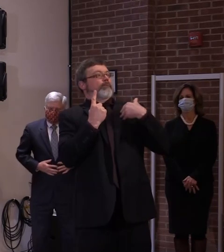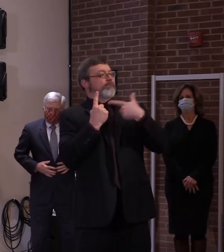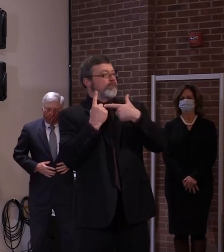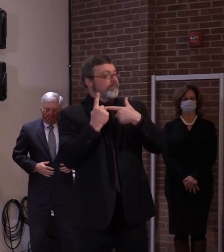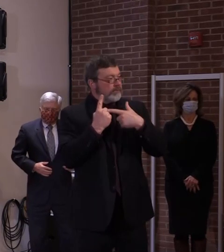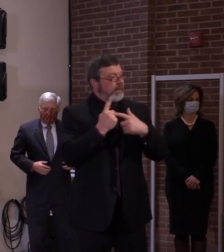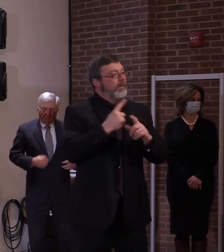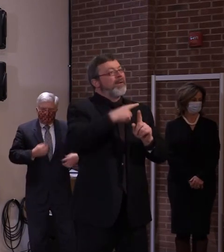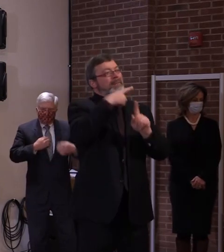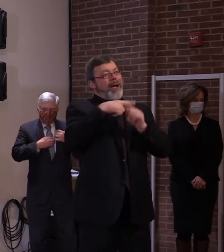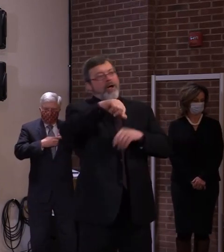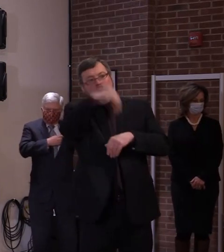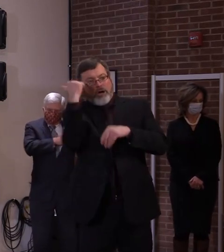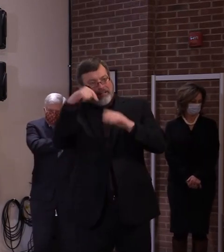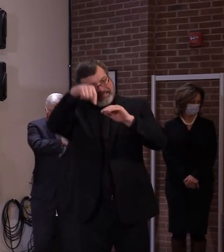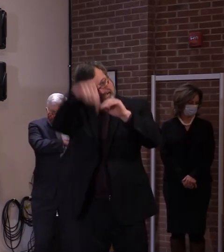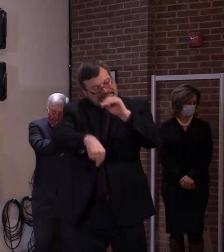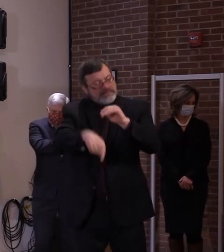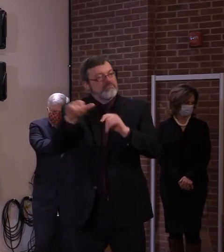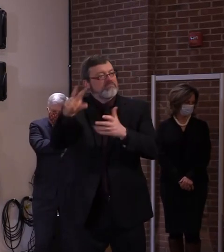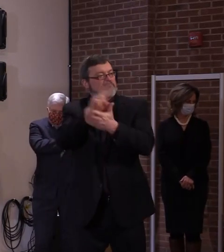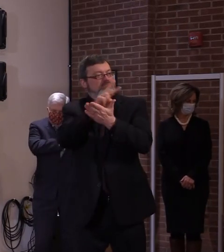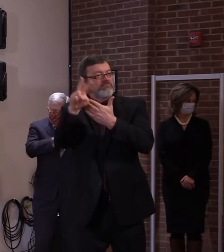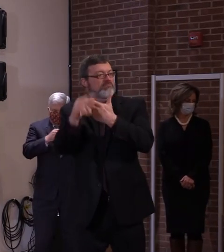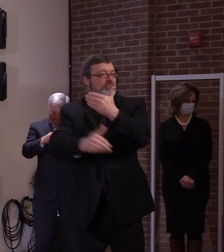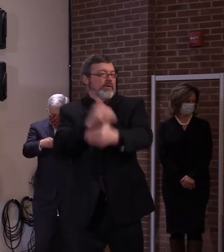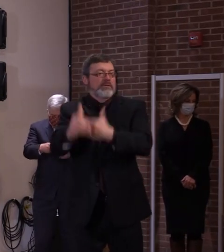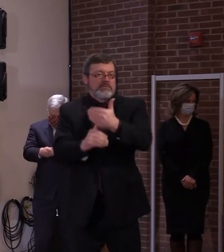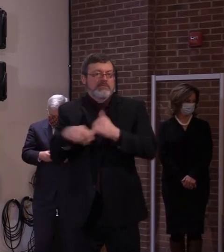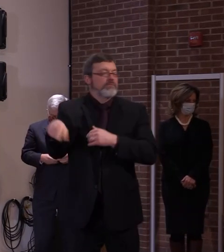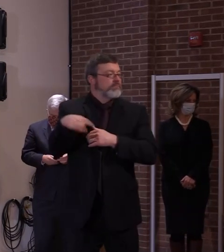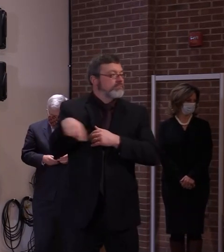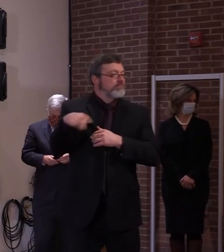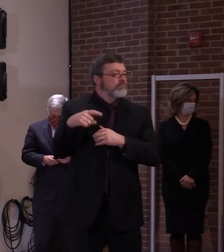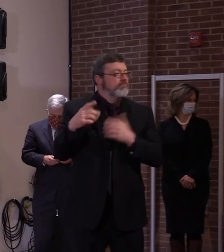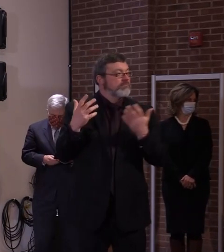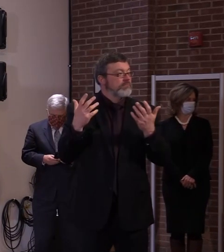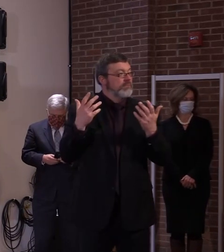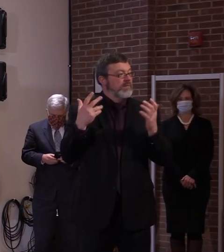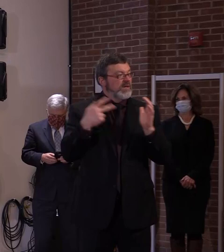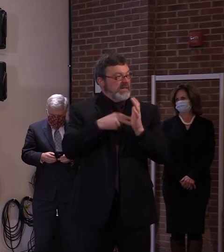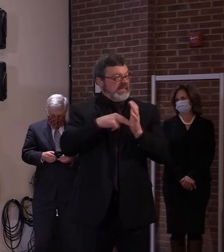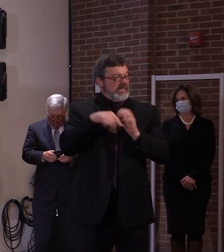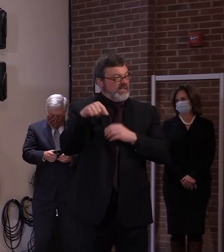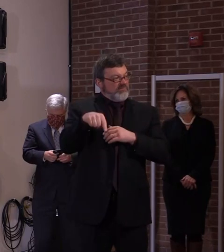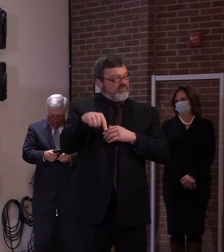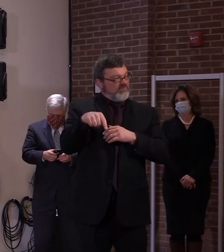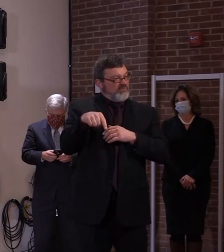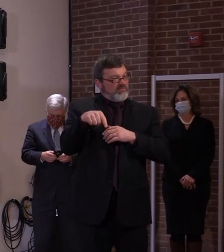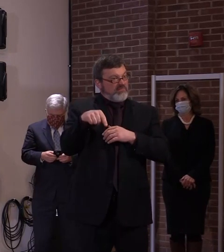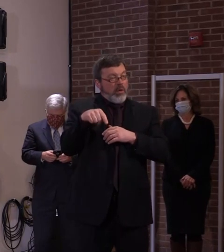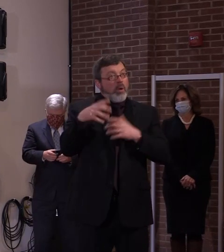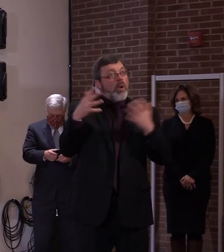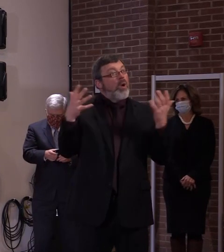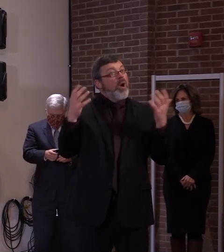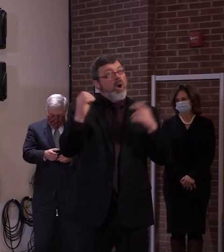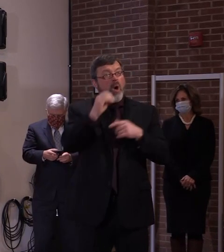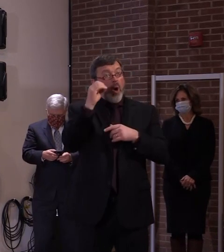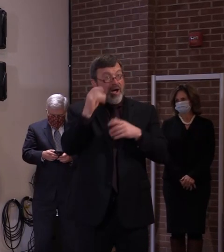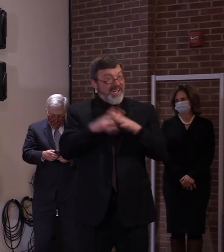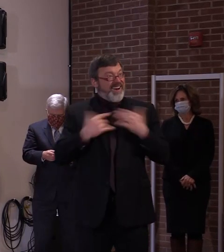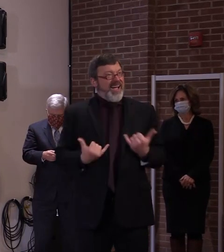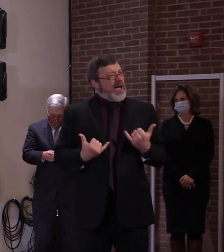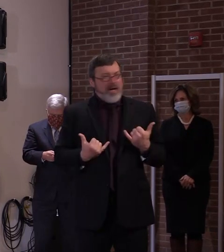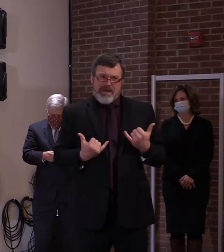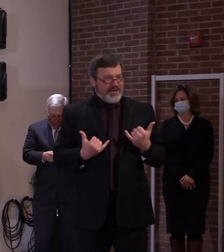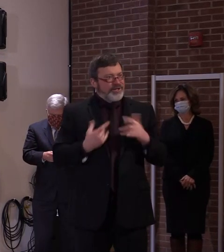2 weeks to complete that analysis. This means the Omicron variant likely started circulating in our communities at least